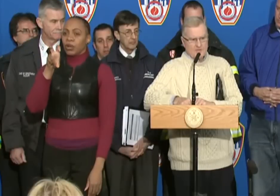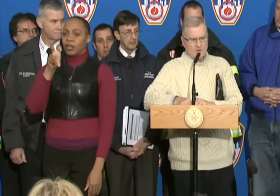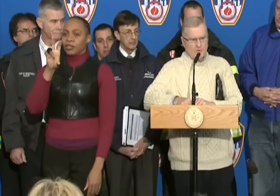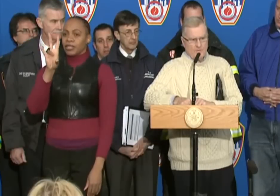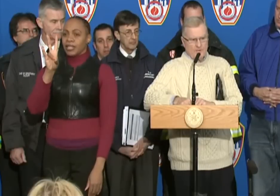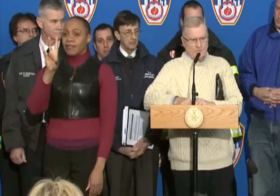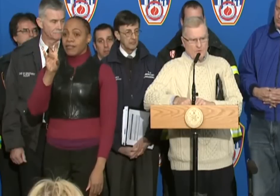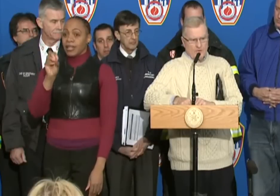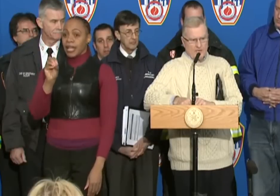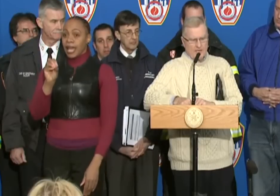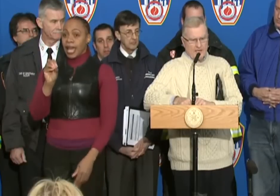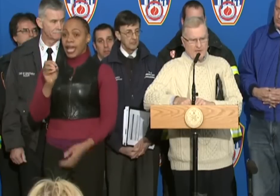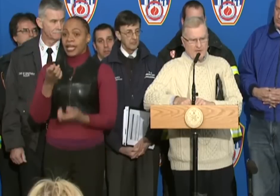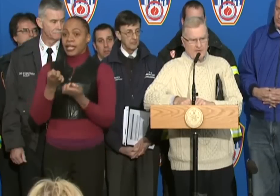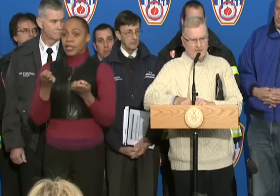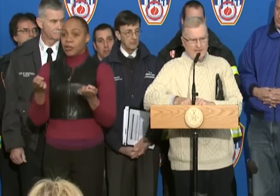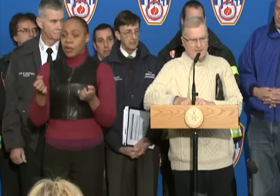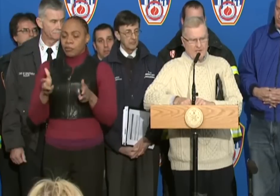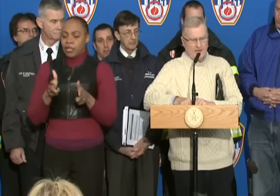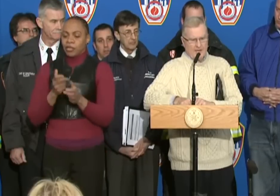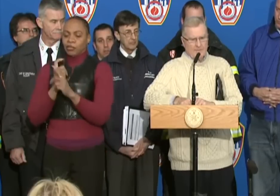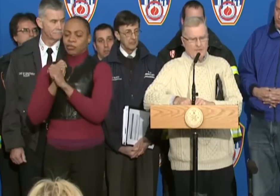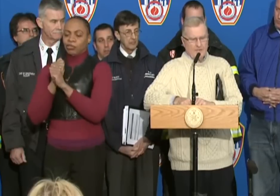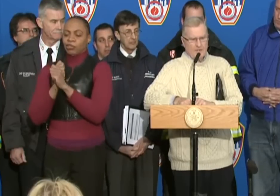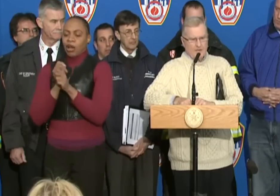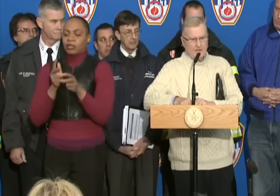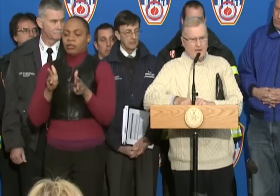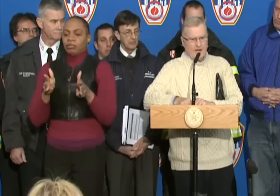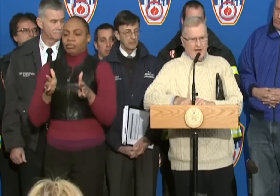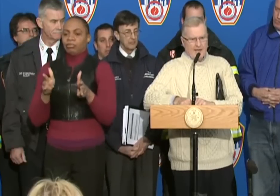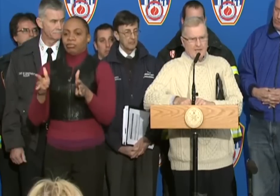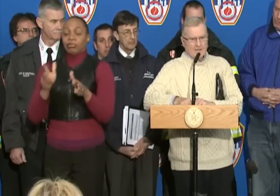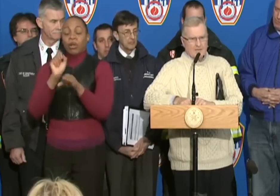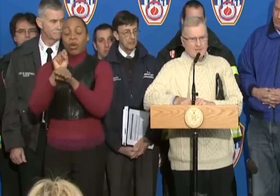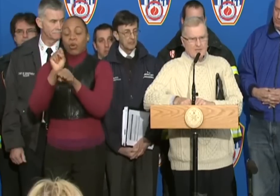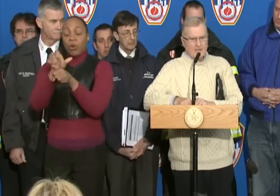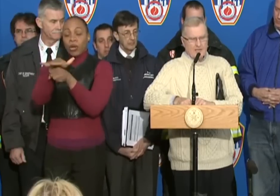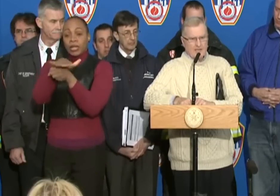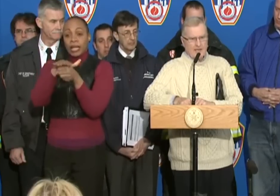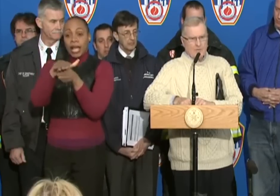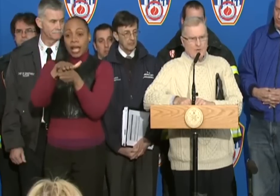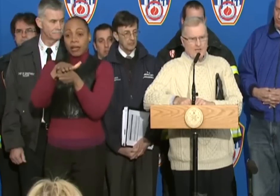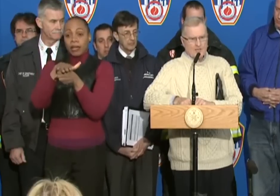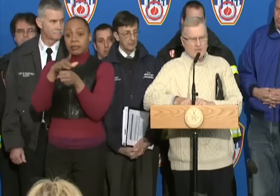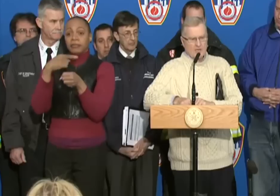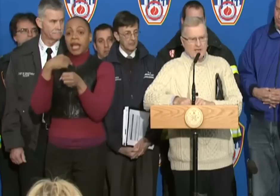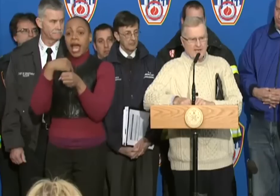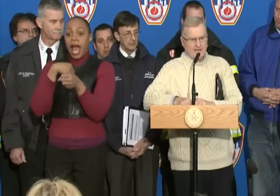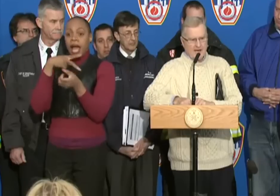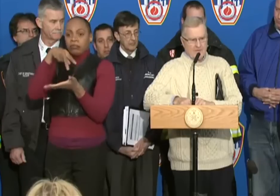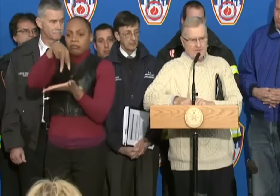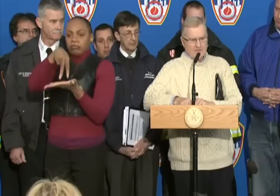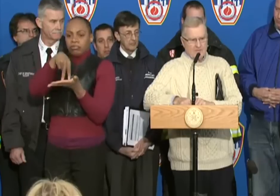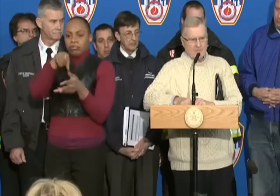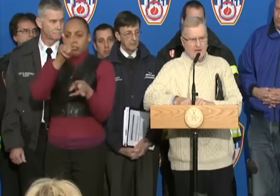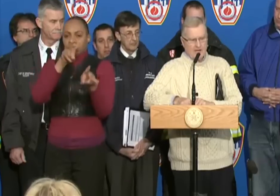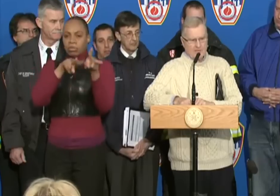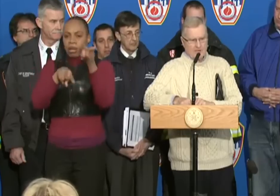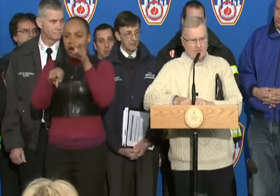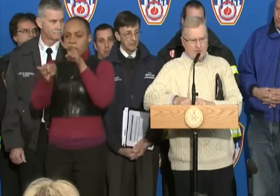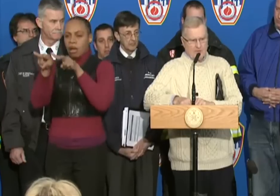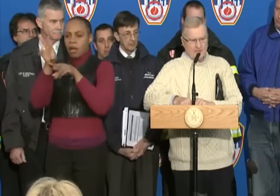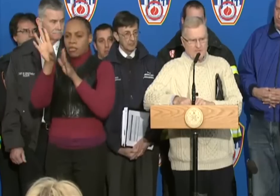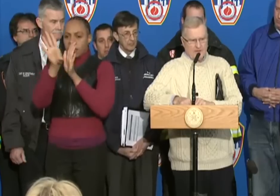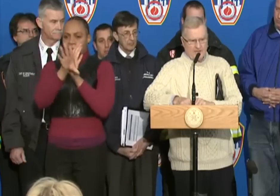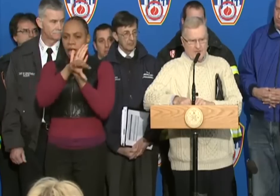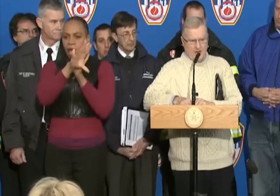278 pieces of equipment working that area at that time. I stand and watch a lot of cameras